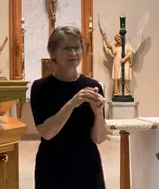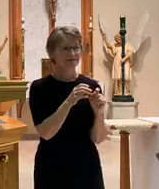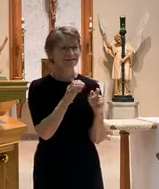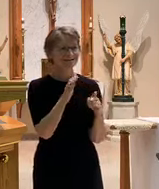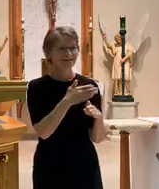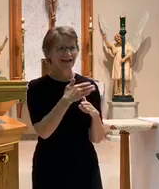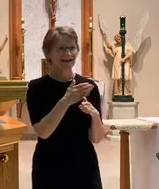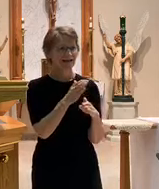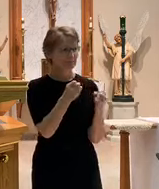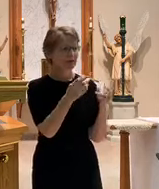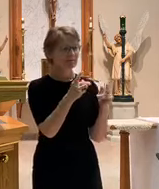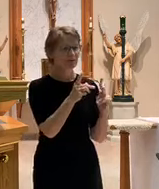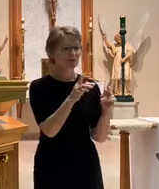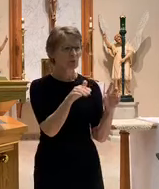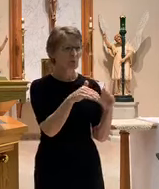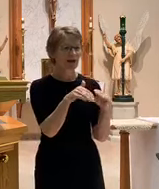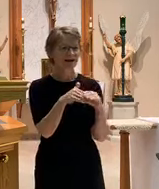that.